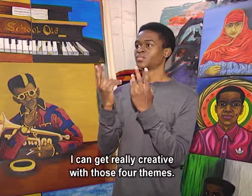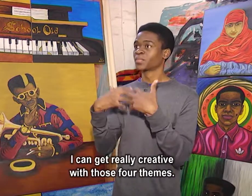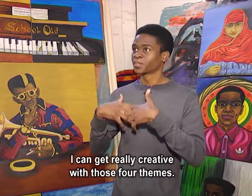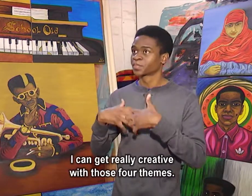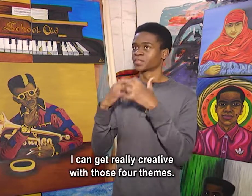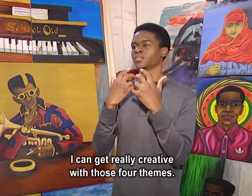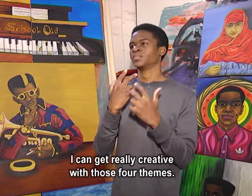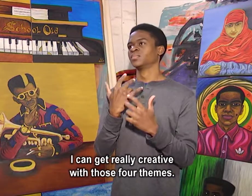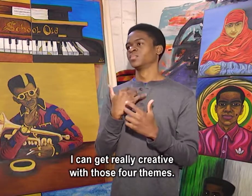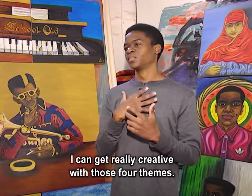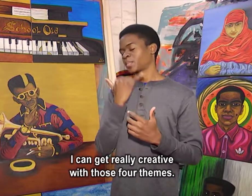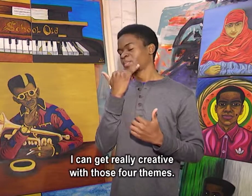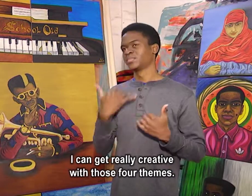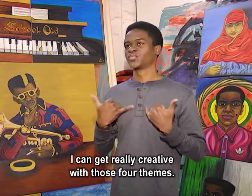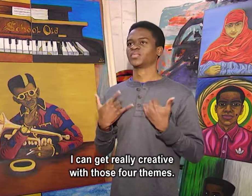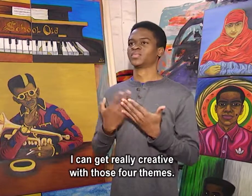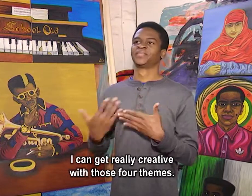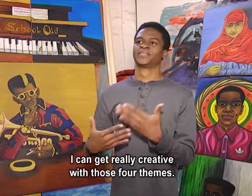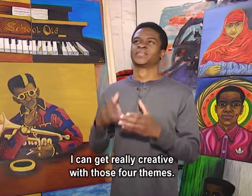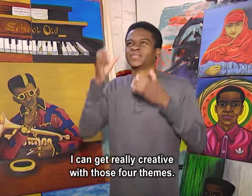I can get really creative with those four themes.